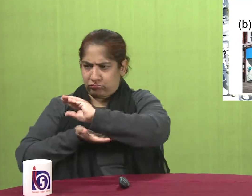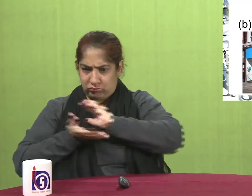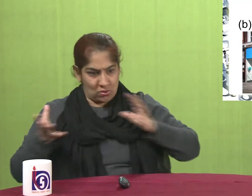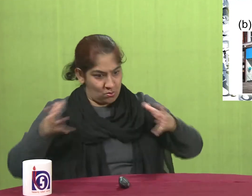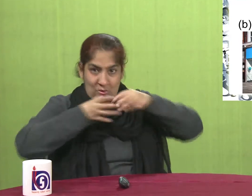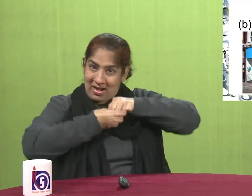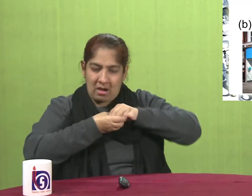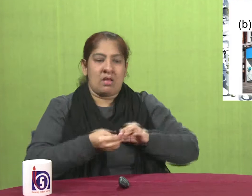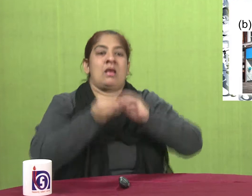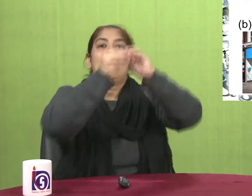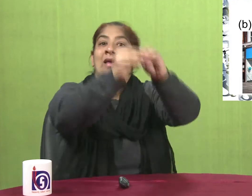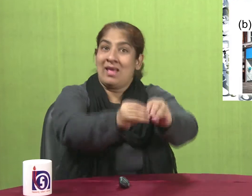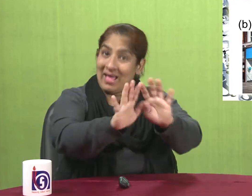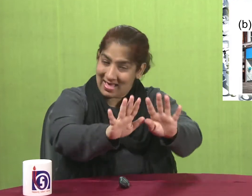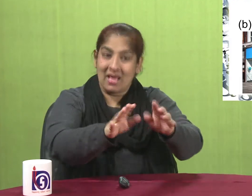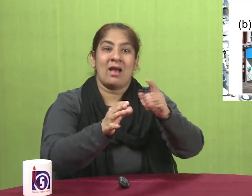are the banks who